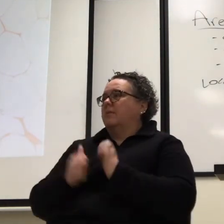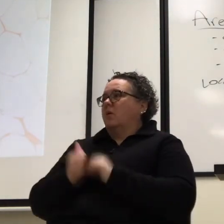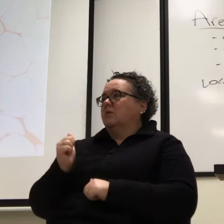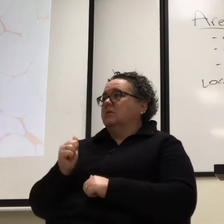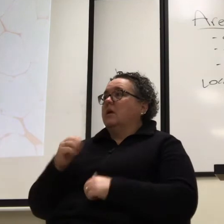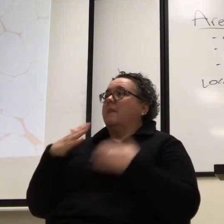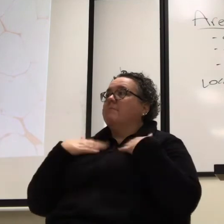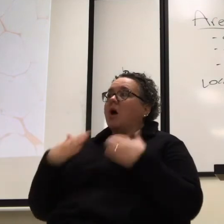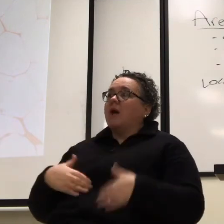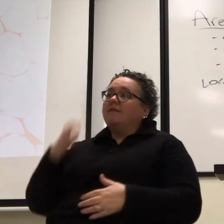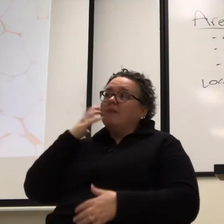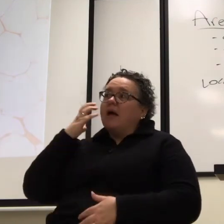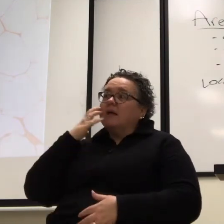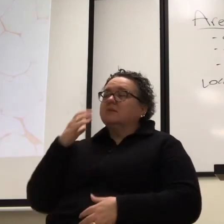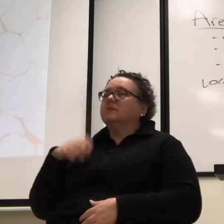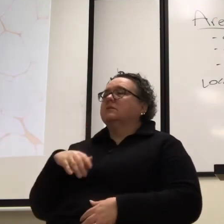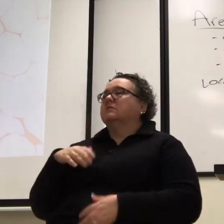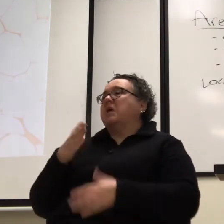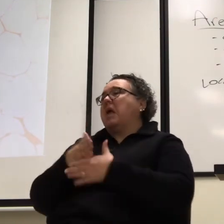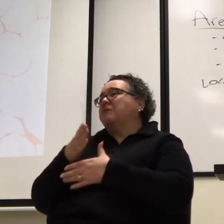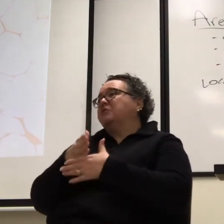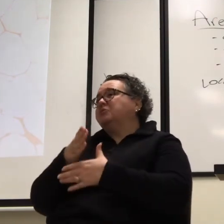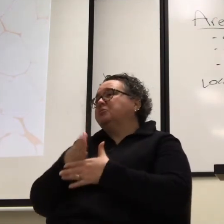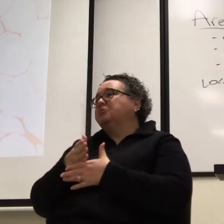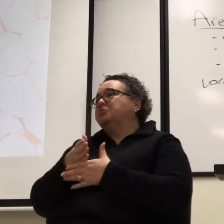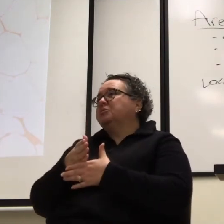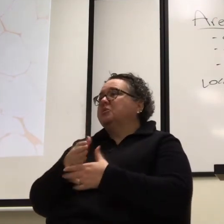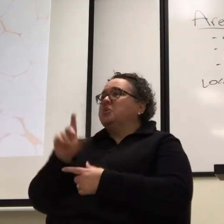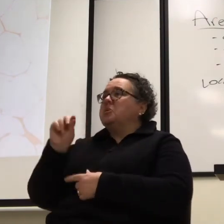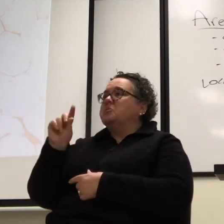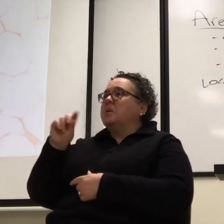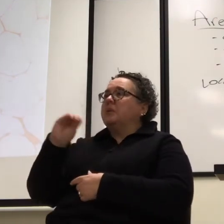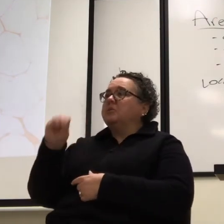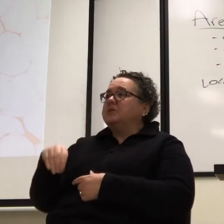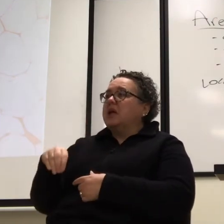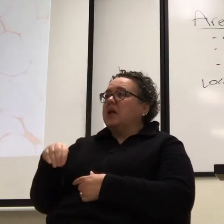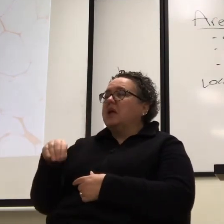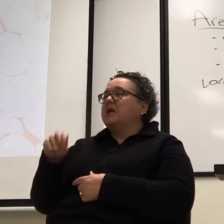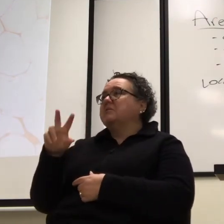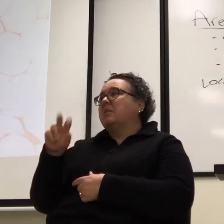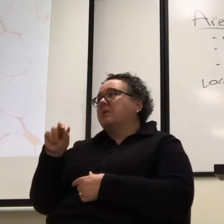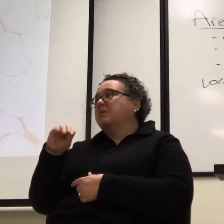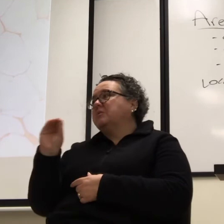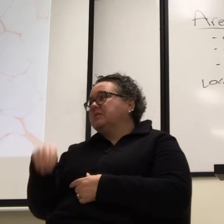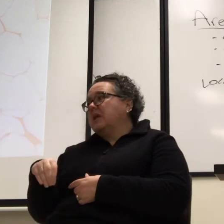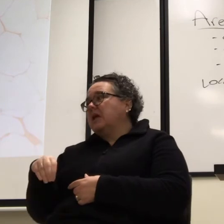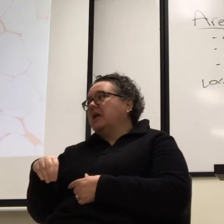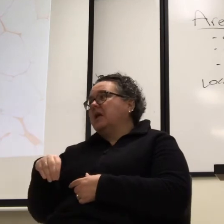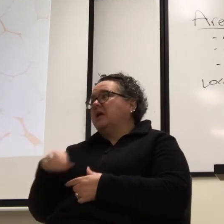Body fat, on average, 20% to 30%.